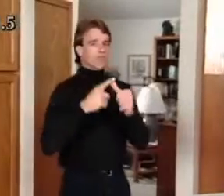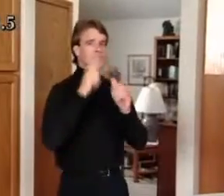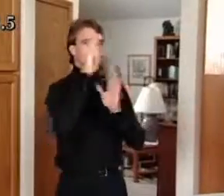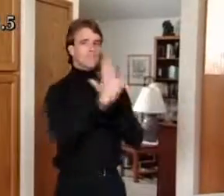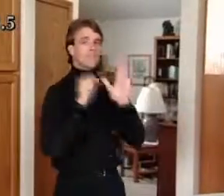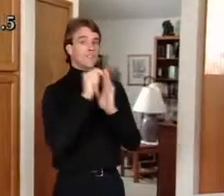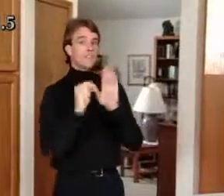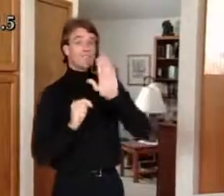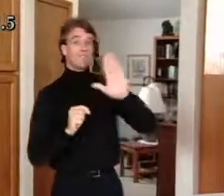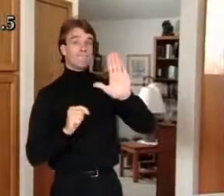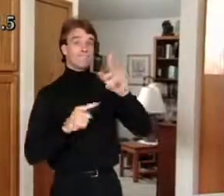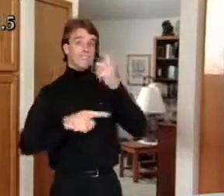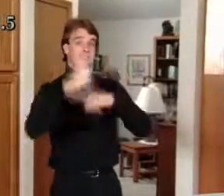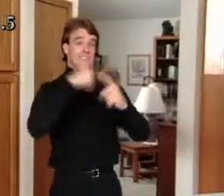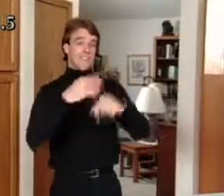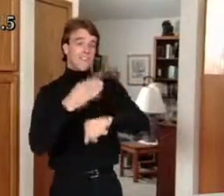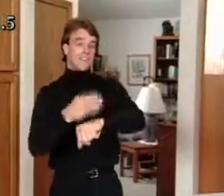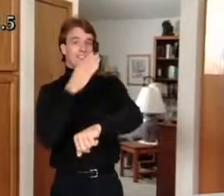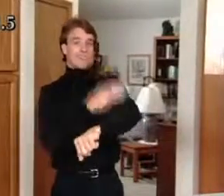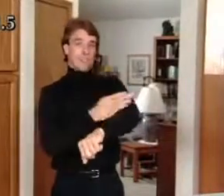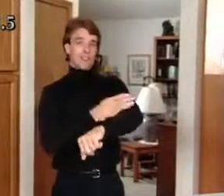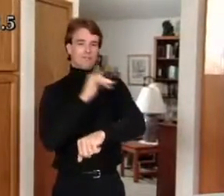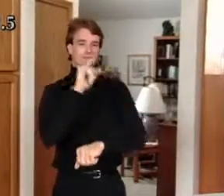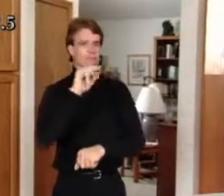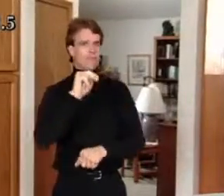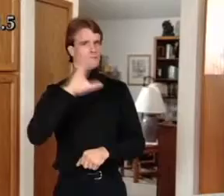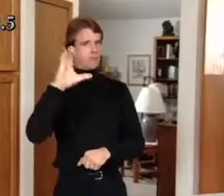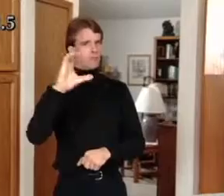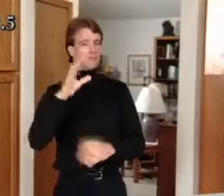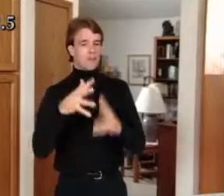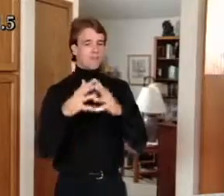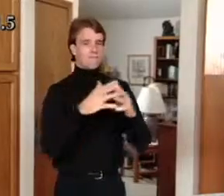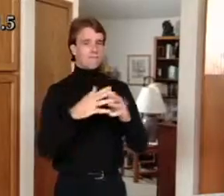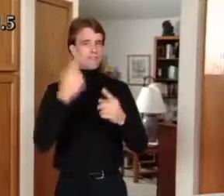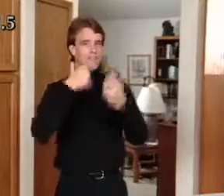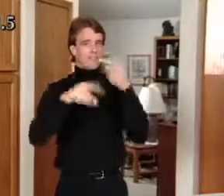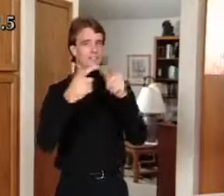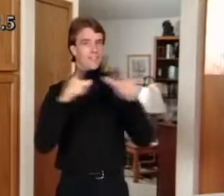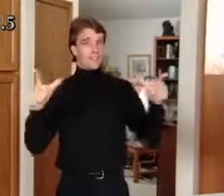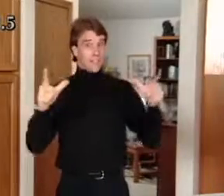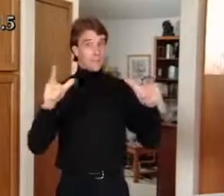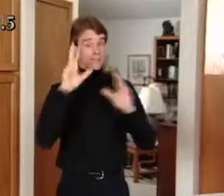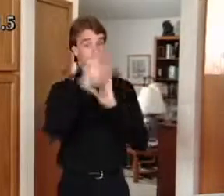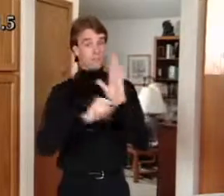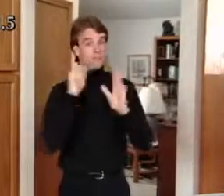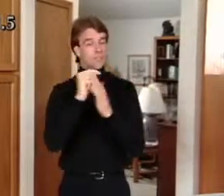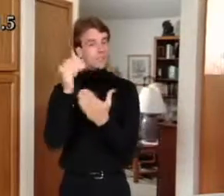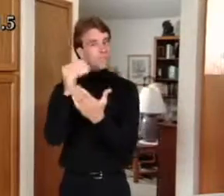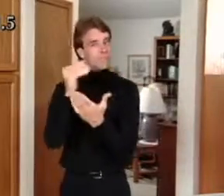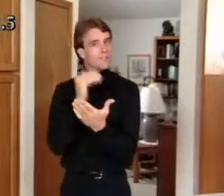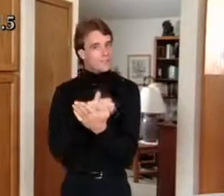your first Sign Enhancers Incorporated American Sign Language video course lesson.